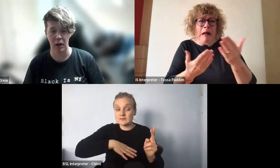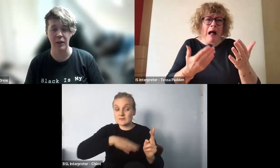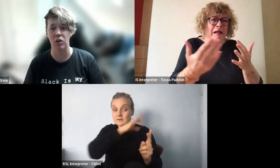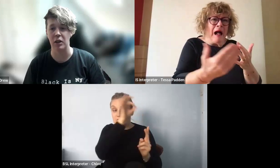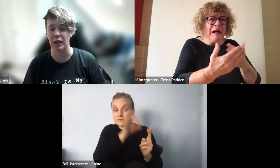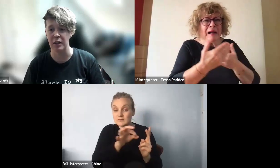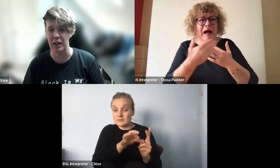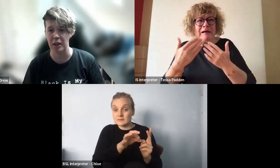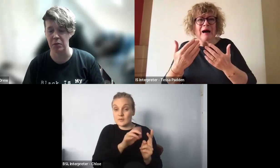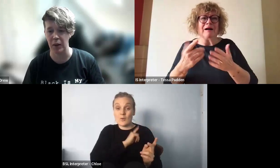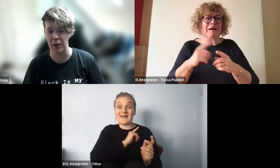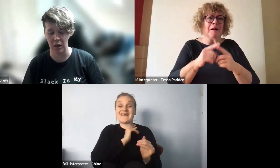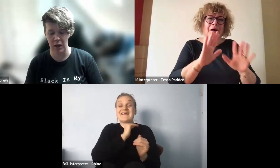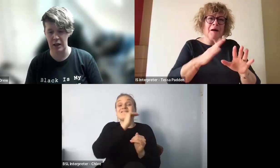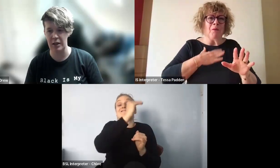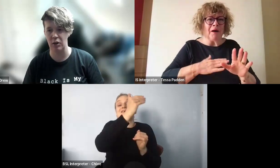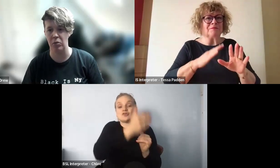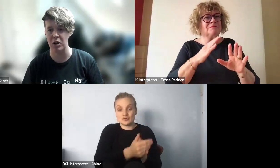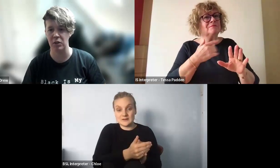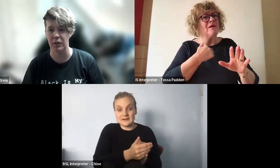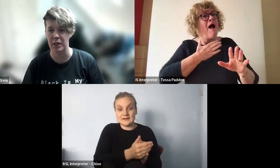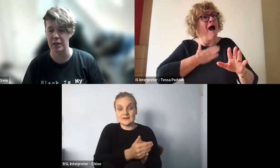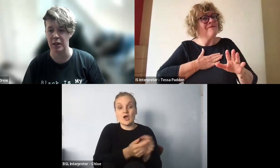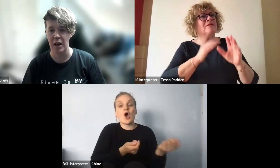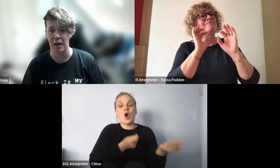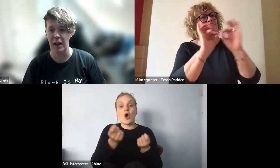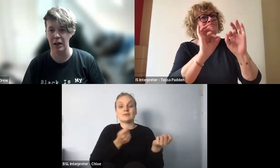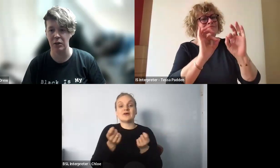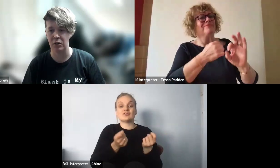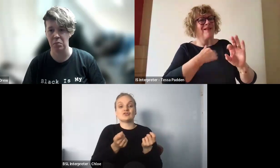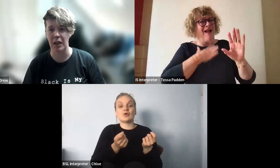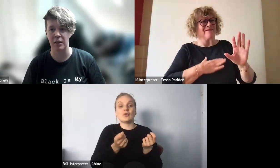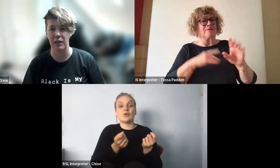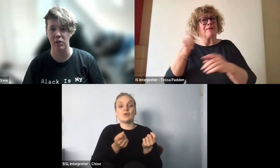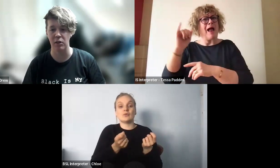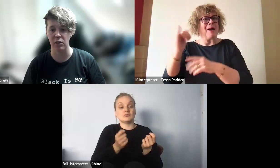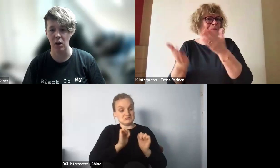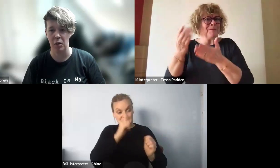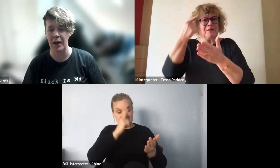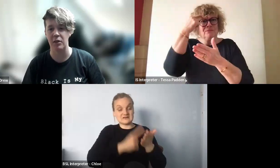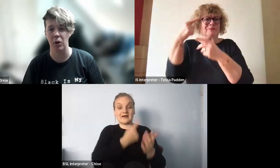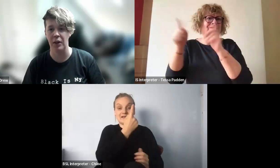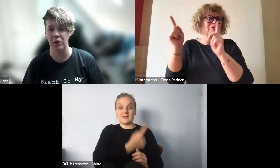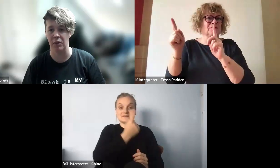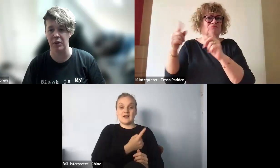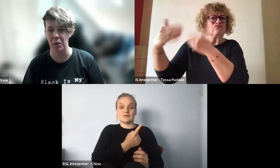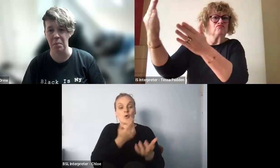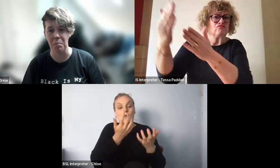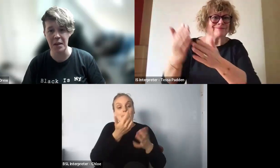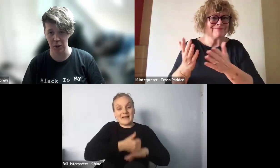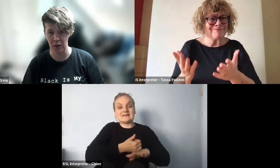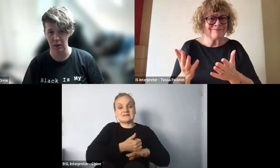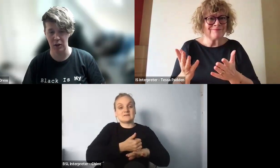are eventually intended to be placed in an operational theatre and allowed to make decisions based upon their surroundings